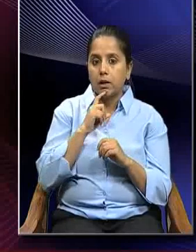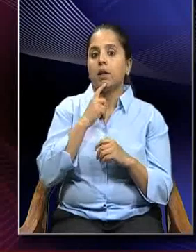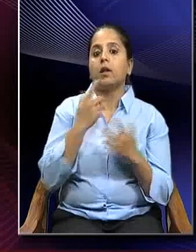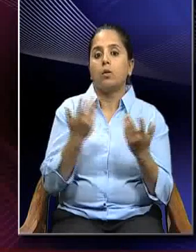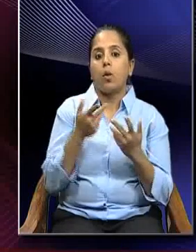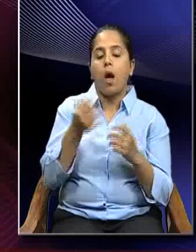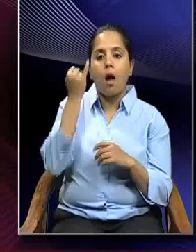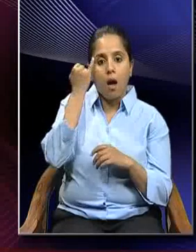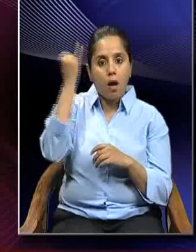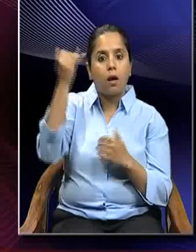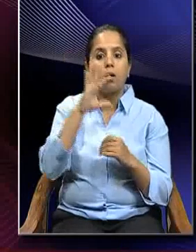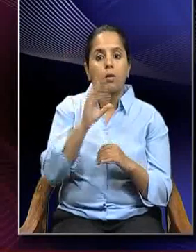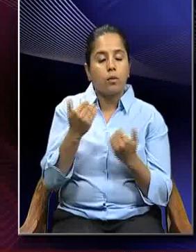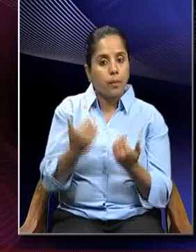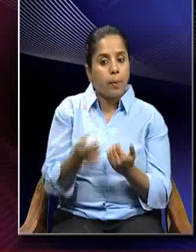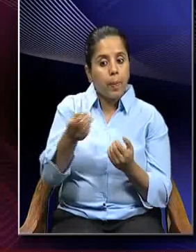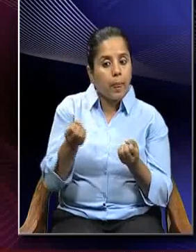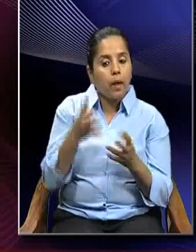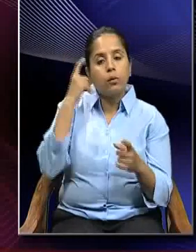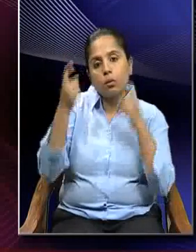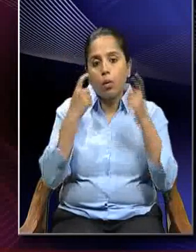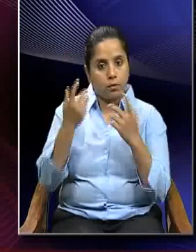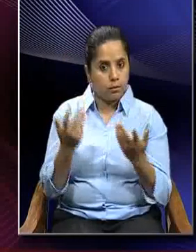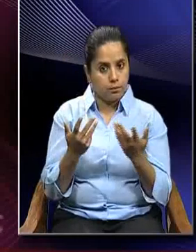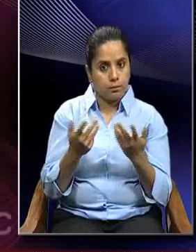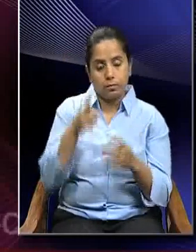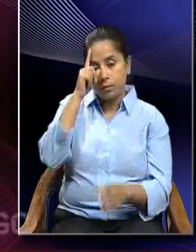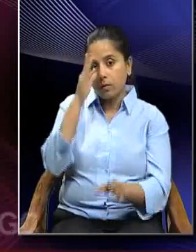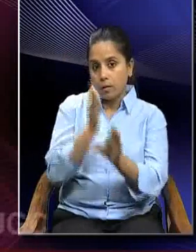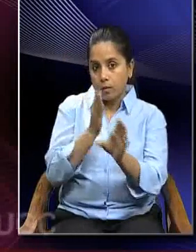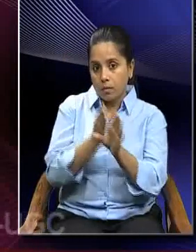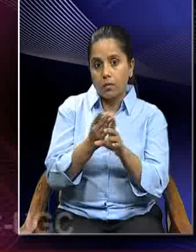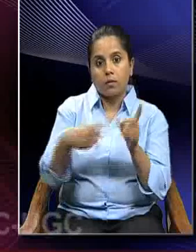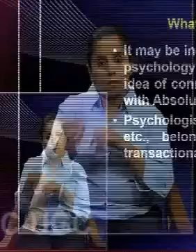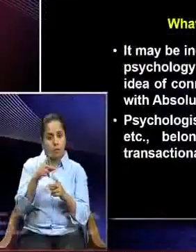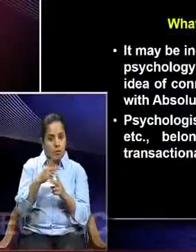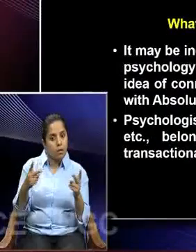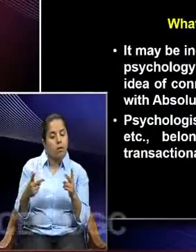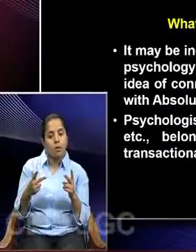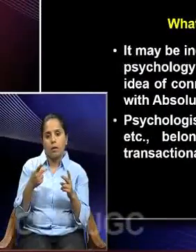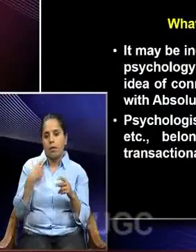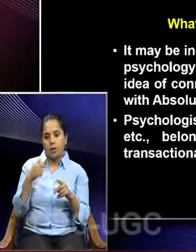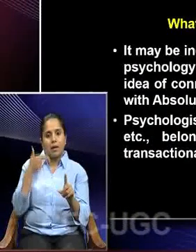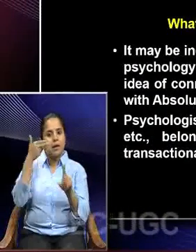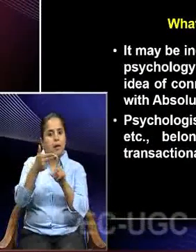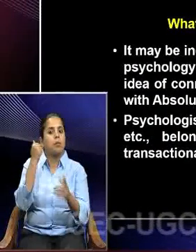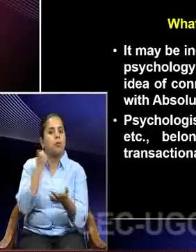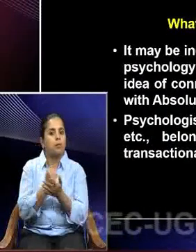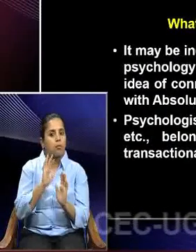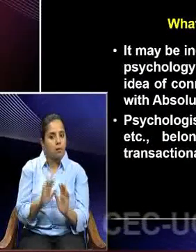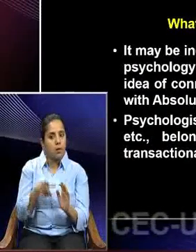that idea, the significance of that thought. So psychologists such as, if I have to name the